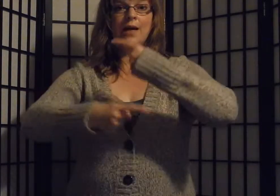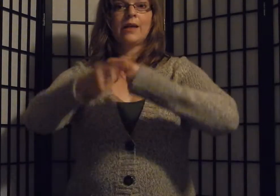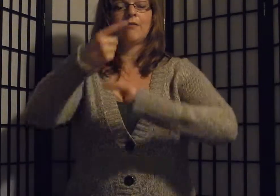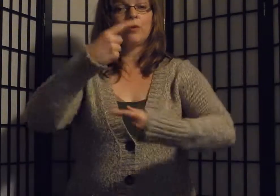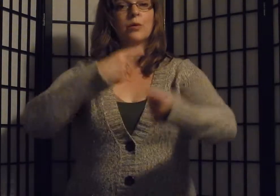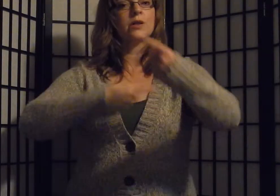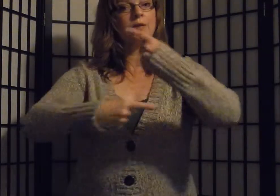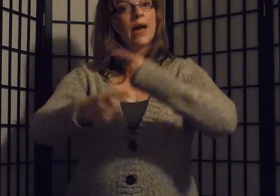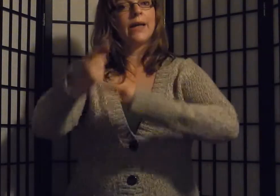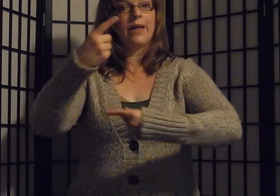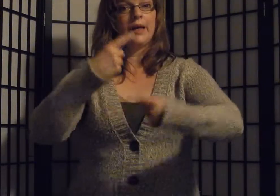sign for signing.